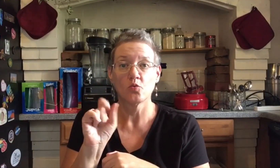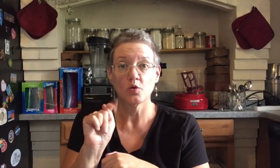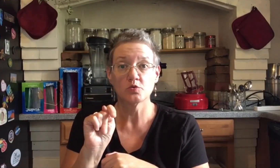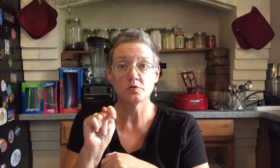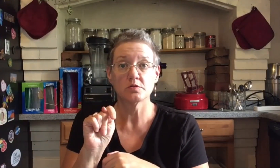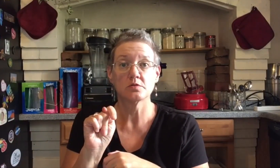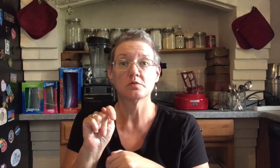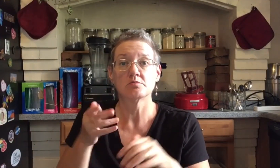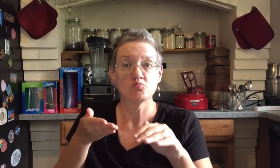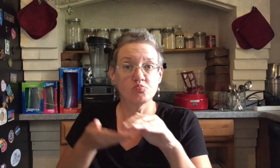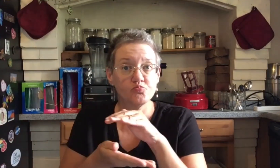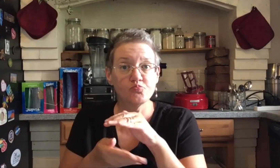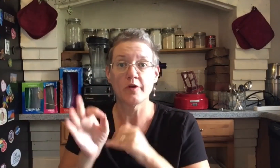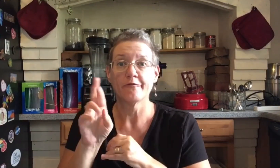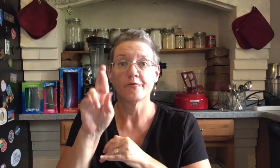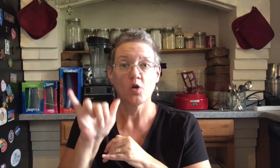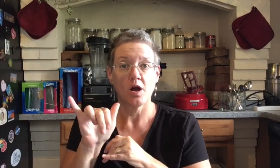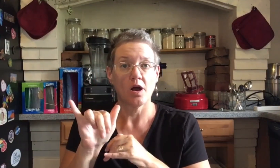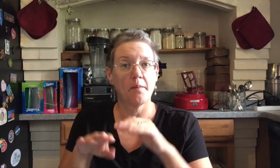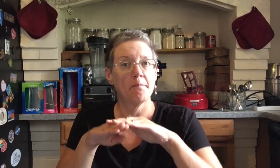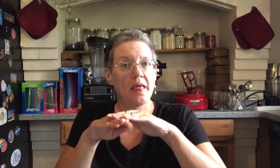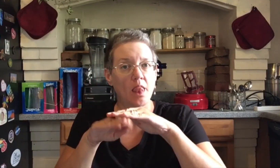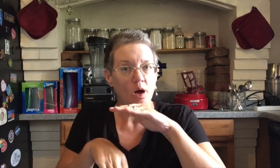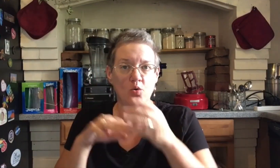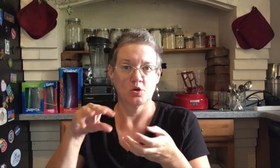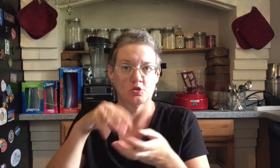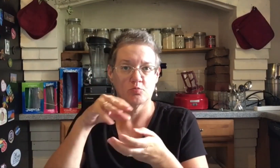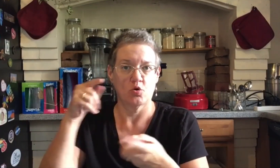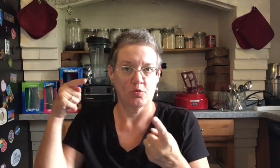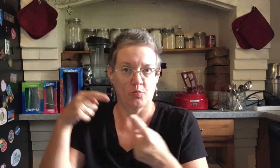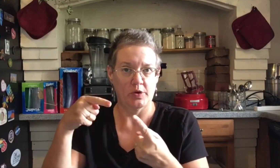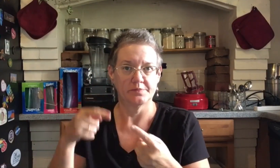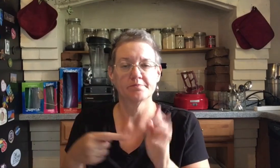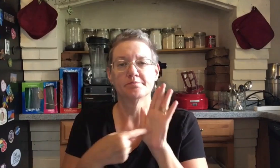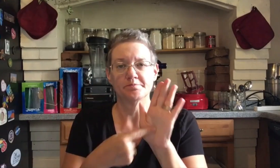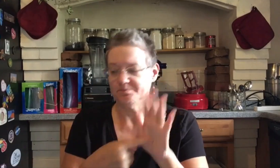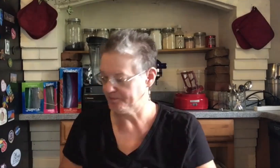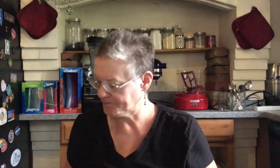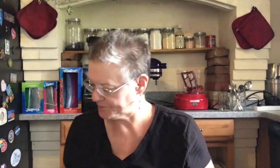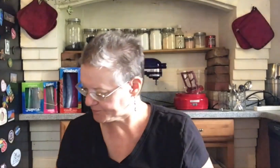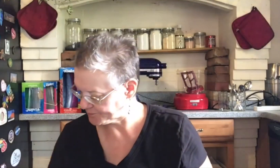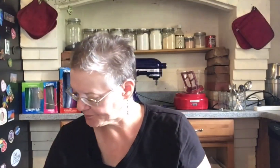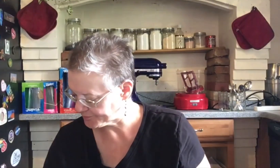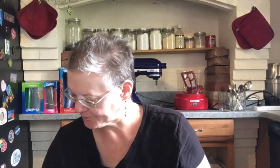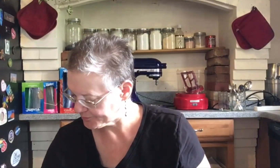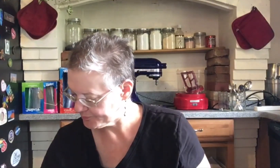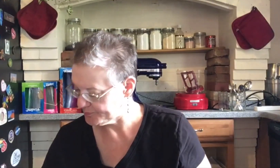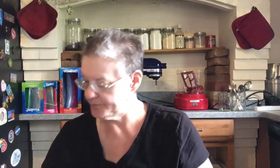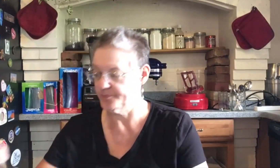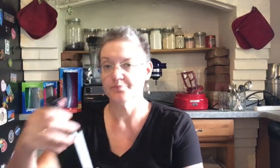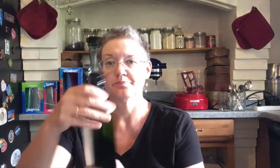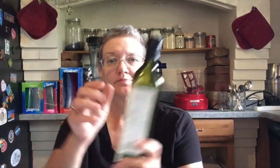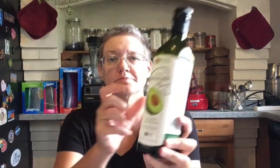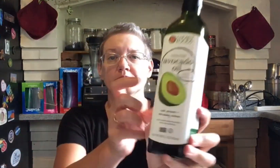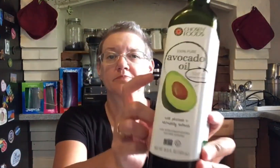Baking in the oven like roasting or frying, do it below the smoke point. Let me show you.